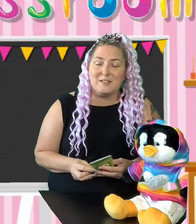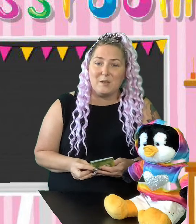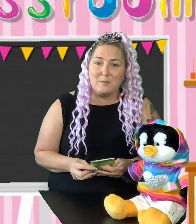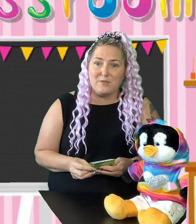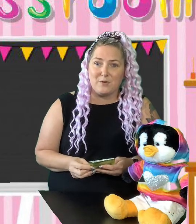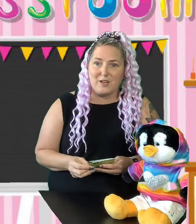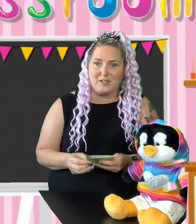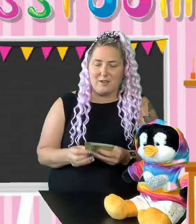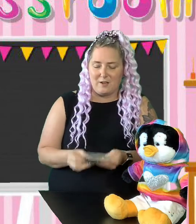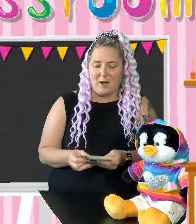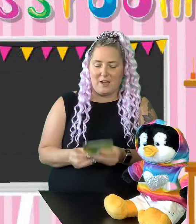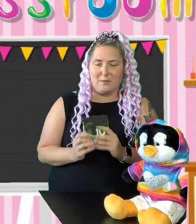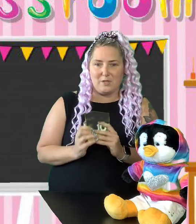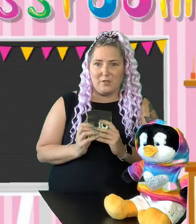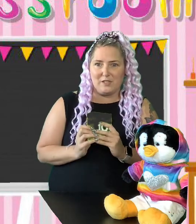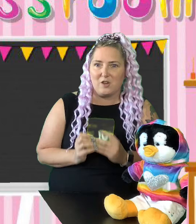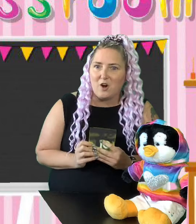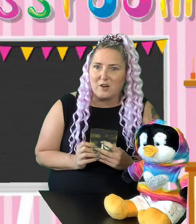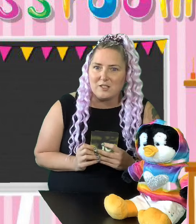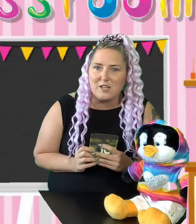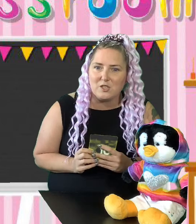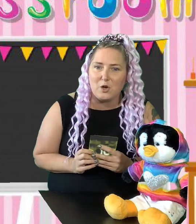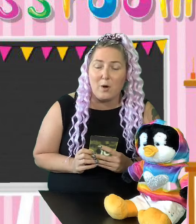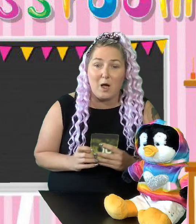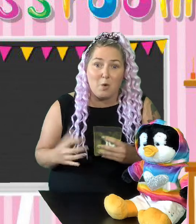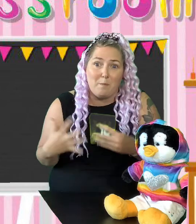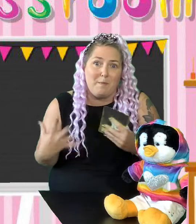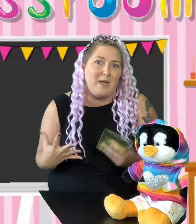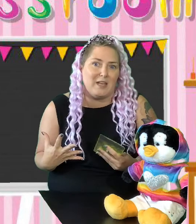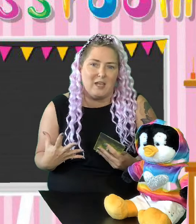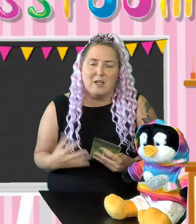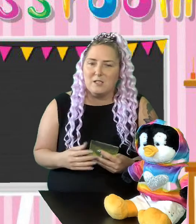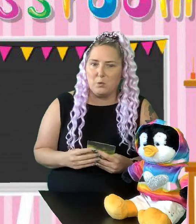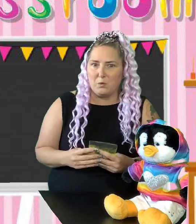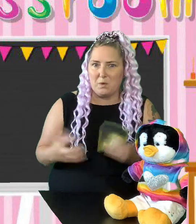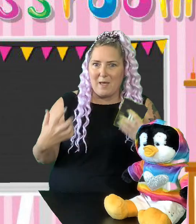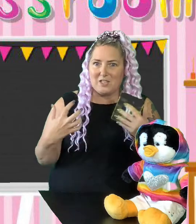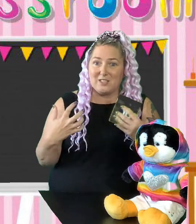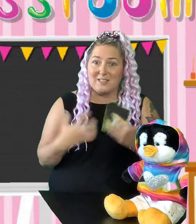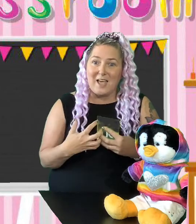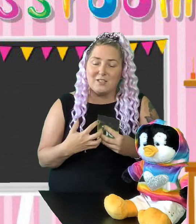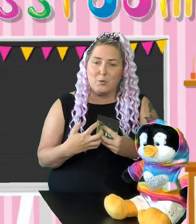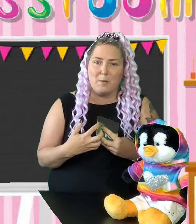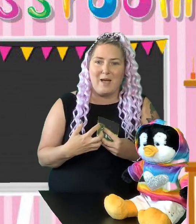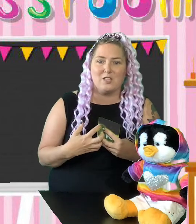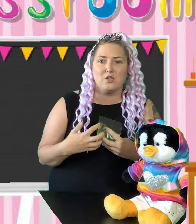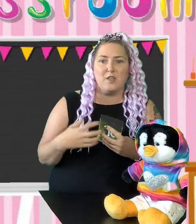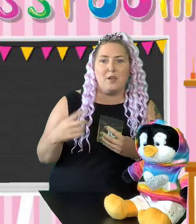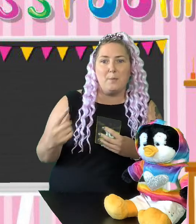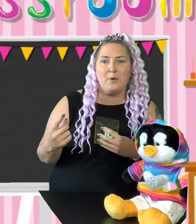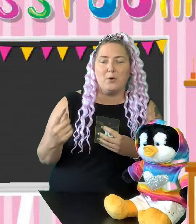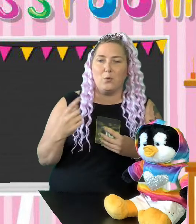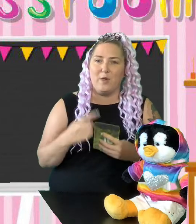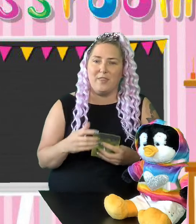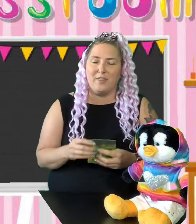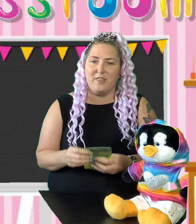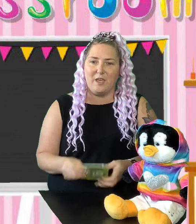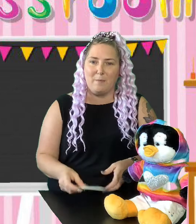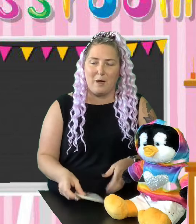some different items on these cards that show how many. So when we match a set, we match the number with the amount